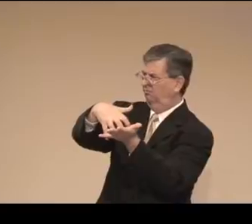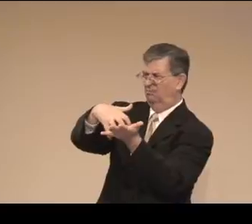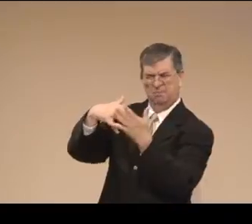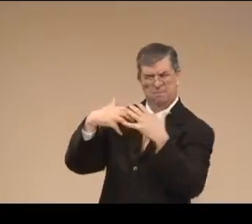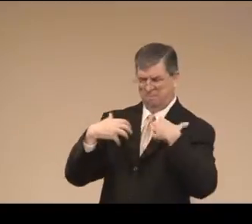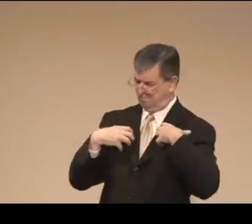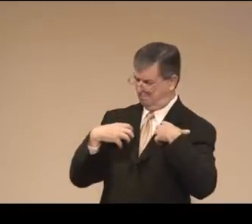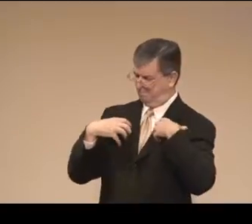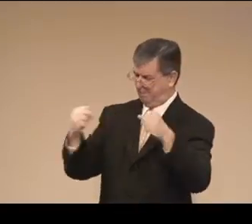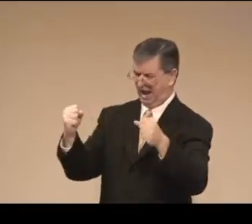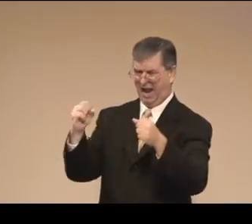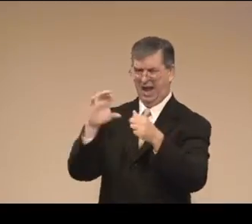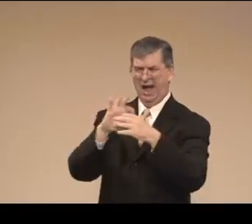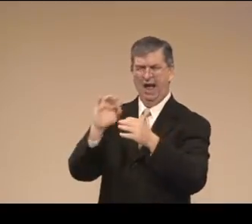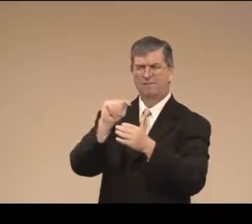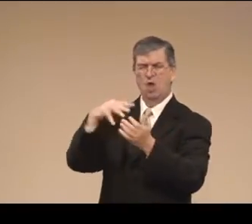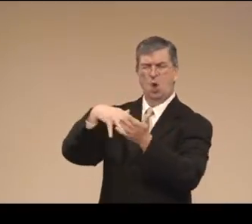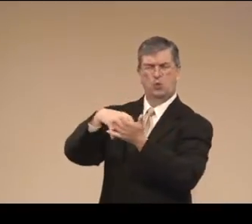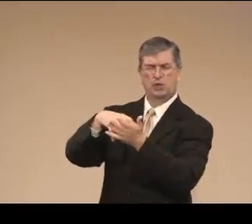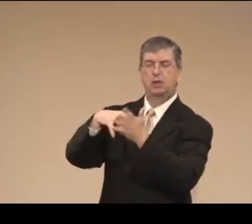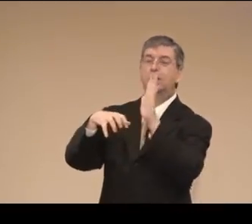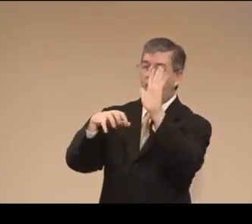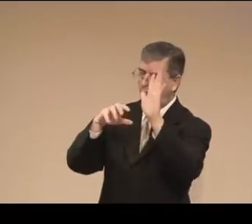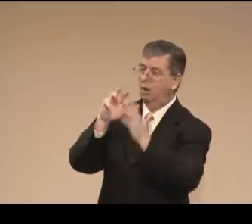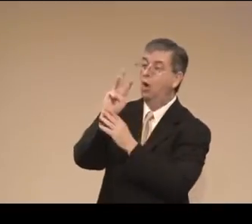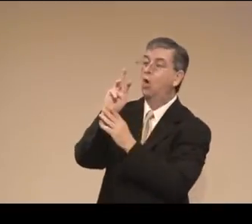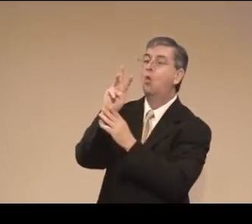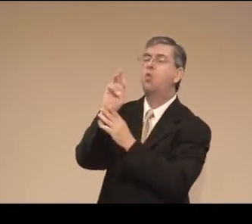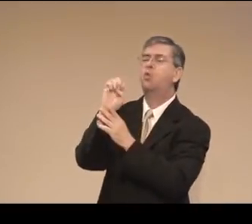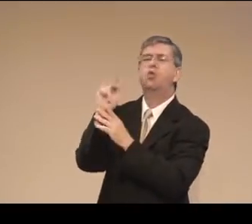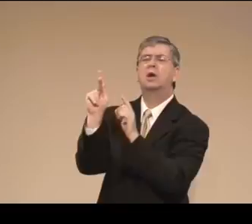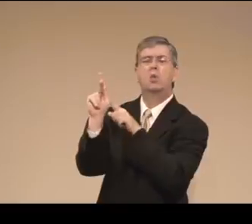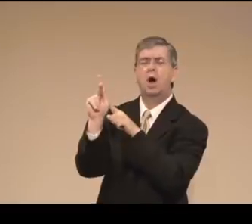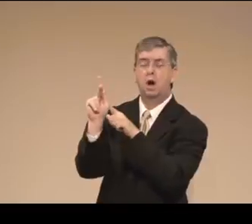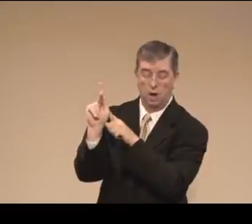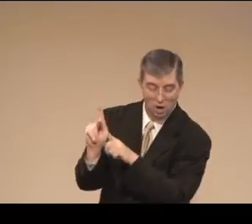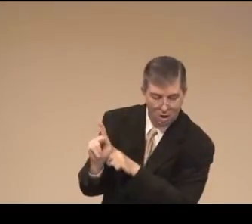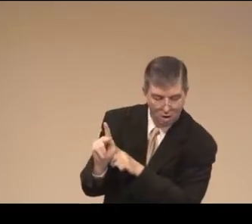that he was a man of weakness, the might of the weak.